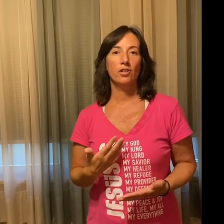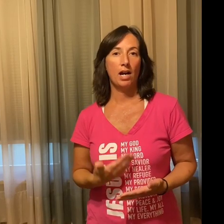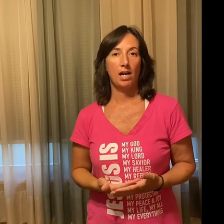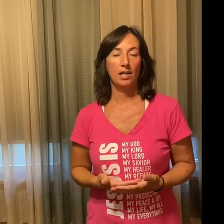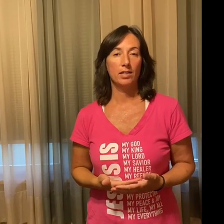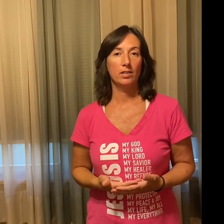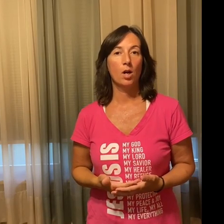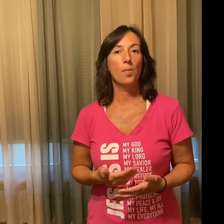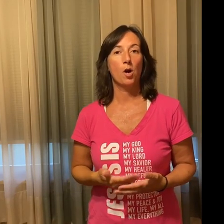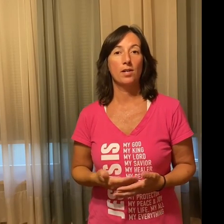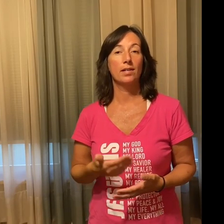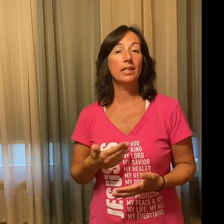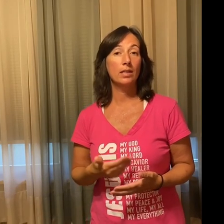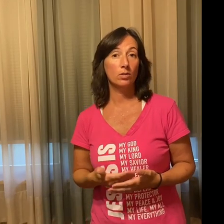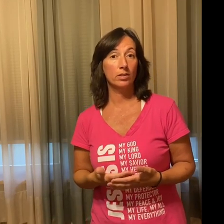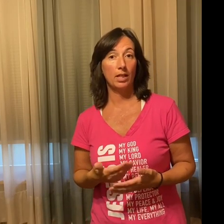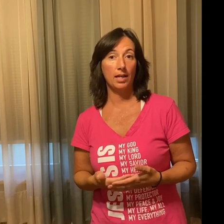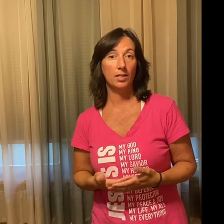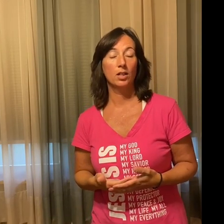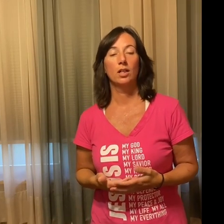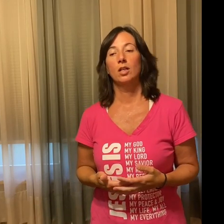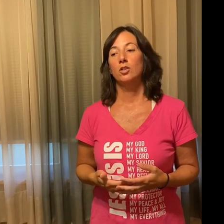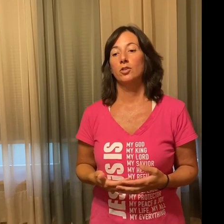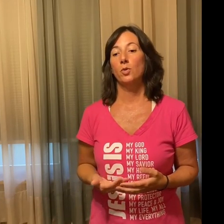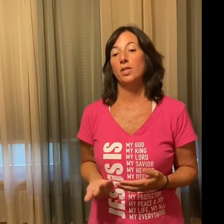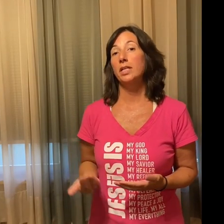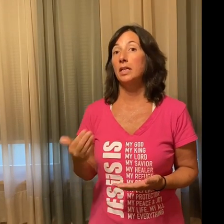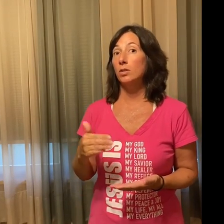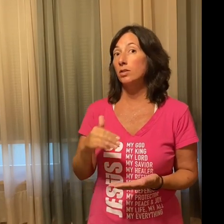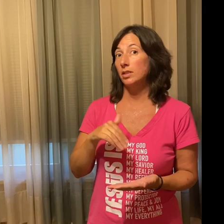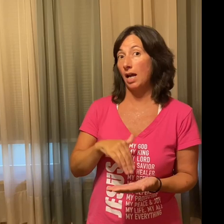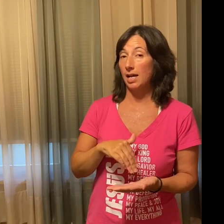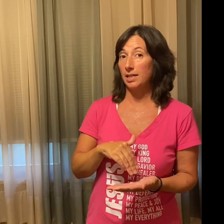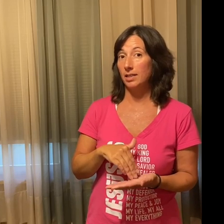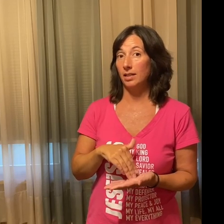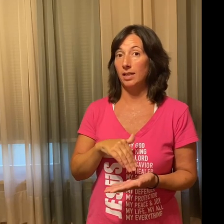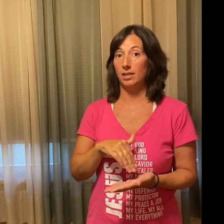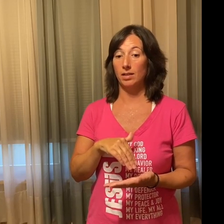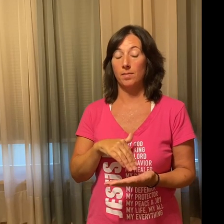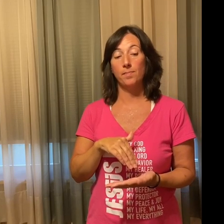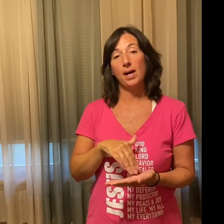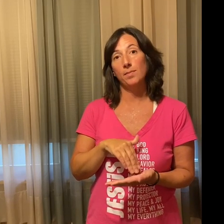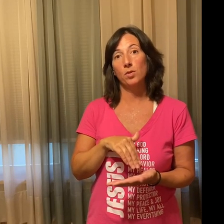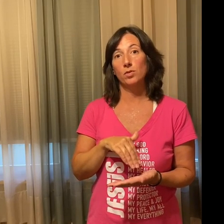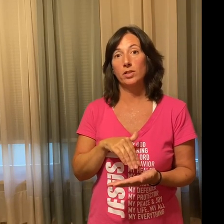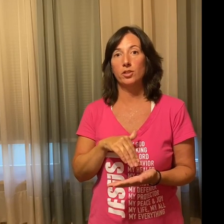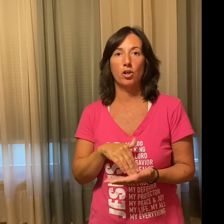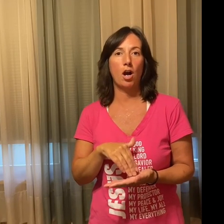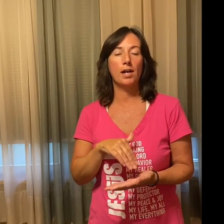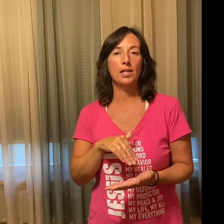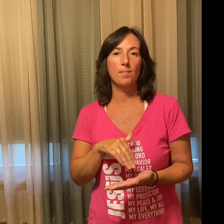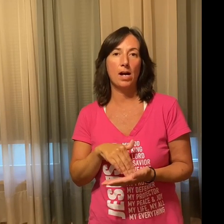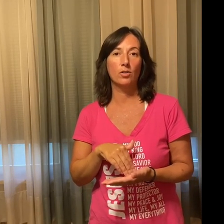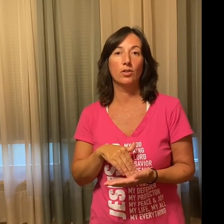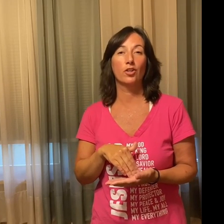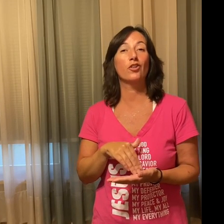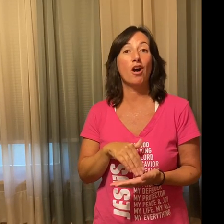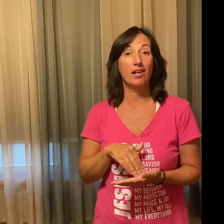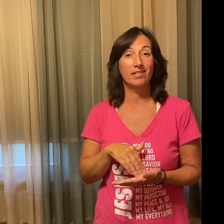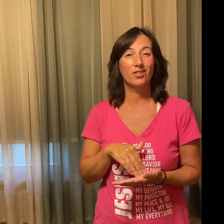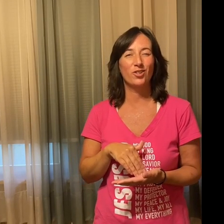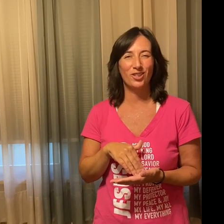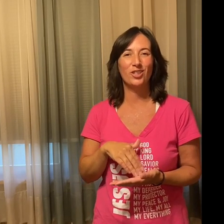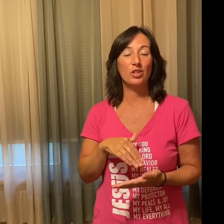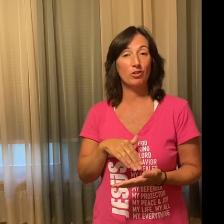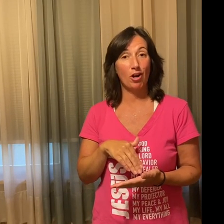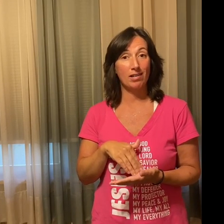turn your eyes upon the hillside. So the hillside in the Bible is talking about the